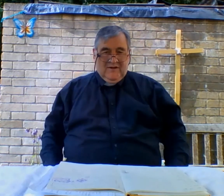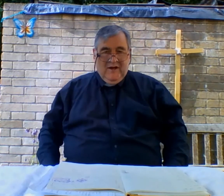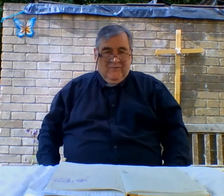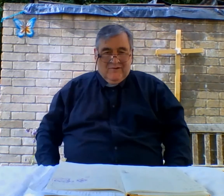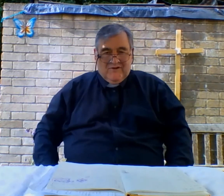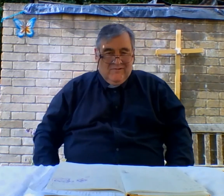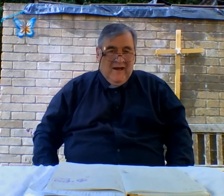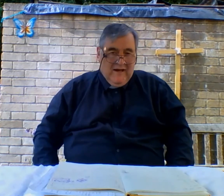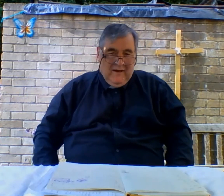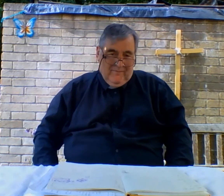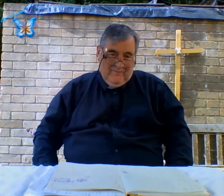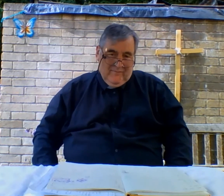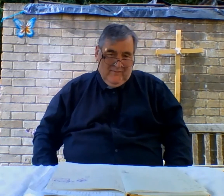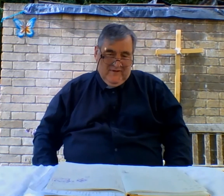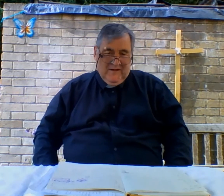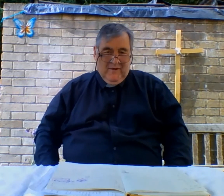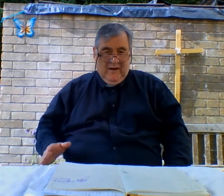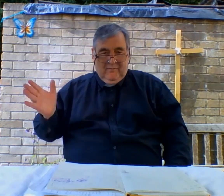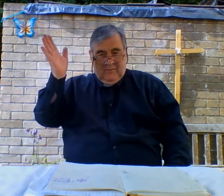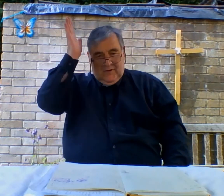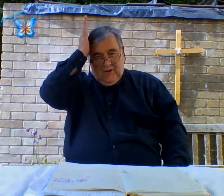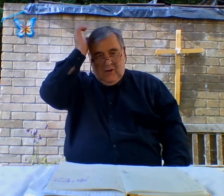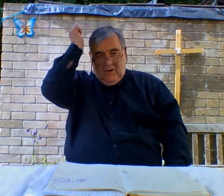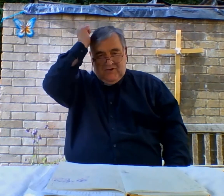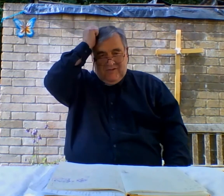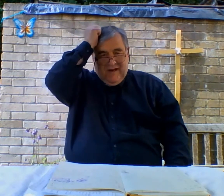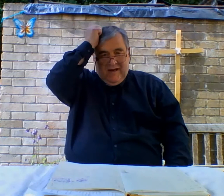for Australia, similar. Australia.